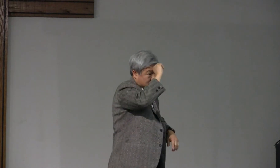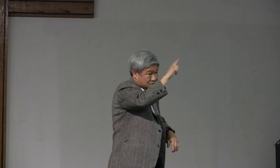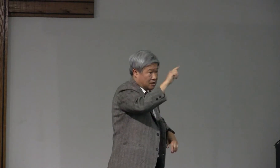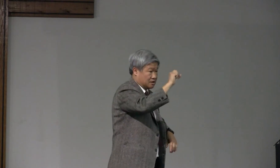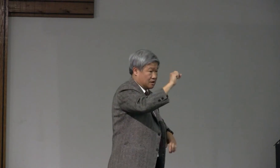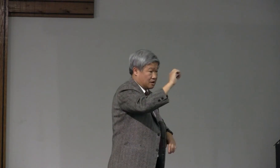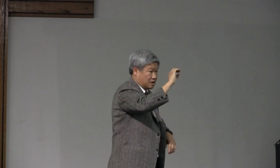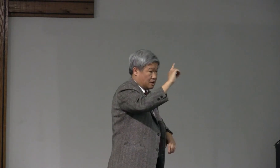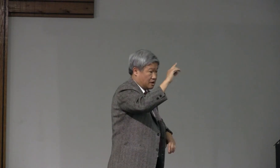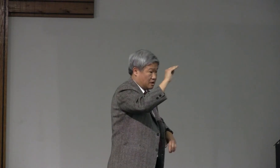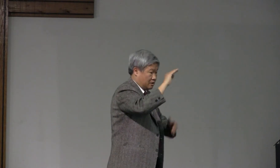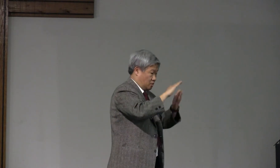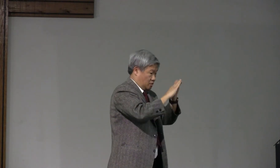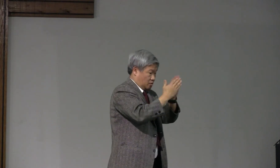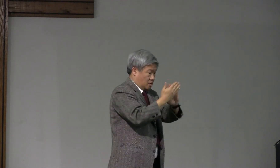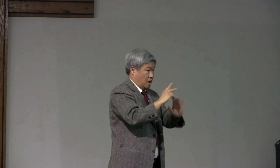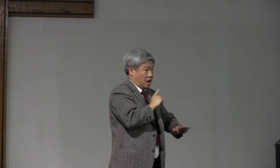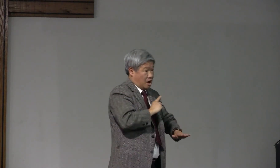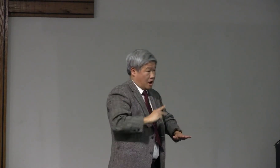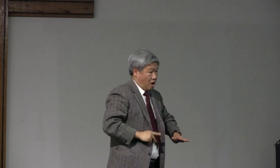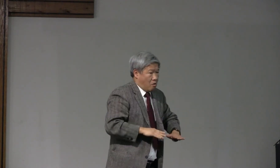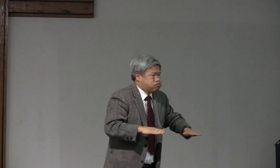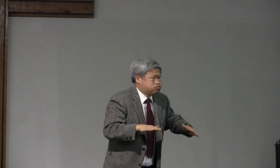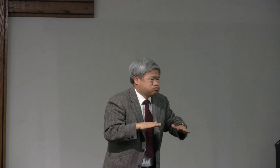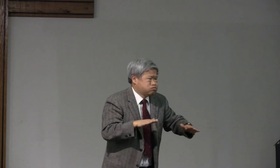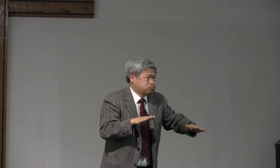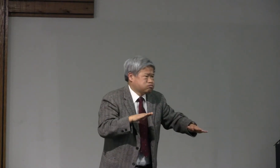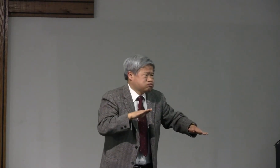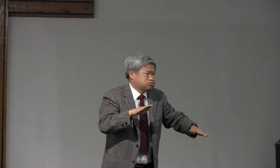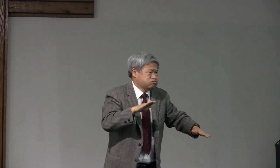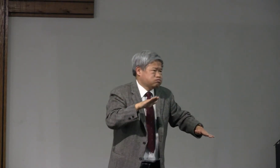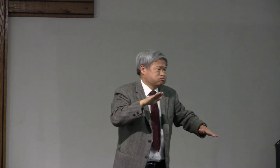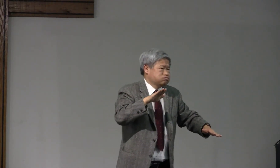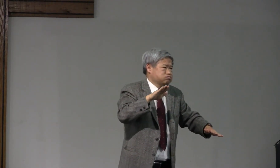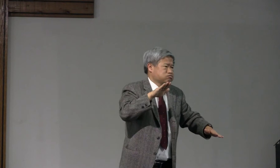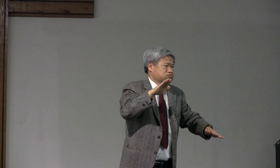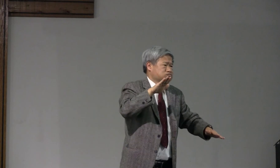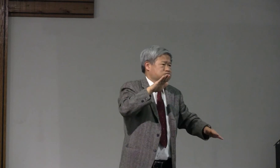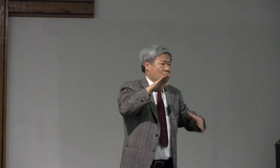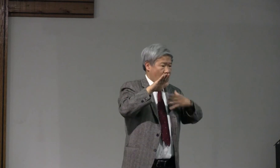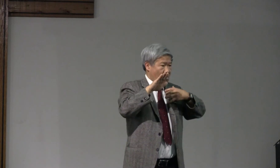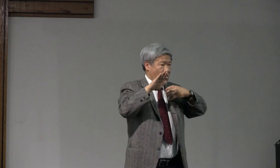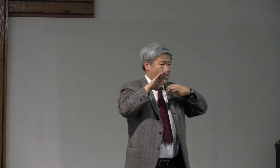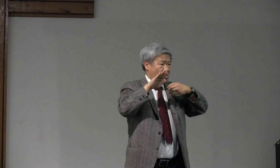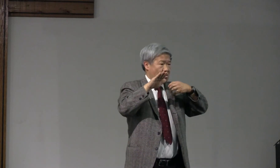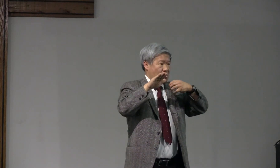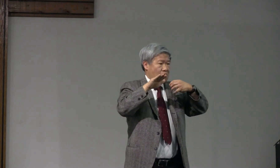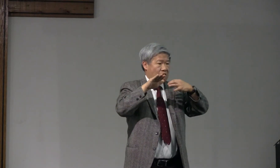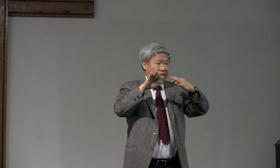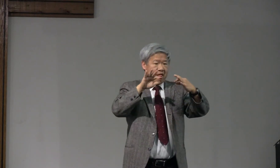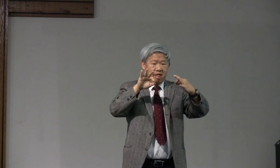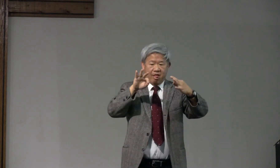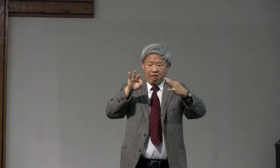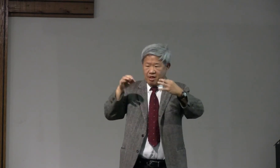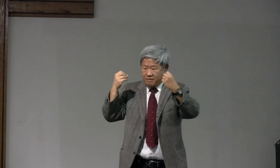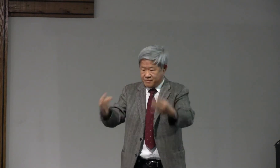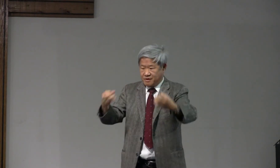see, King Solomon, when he became king, his reign was very successful at first. As he got